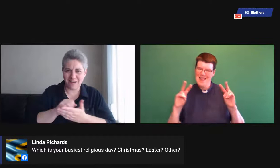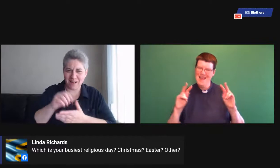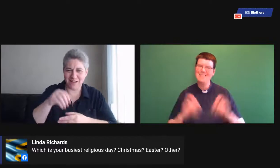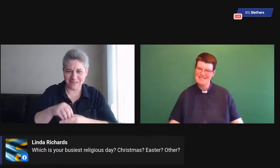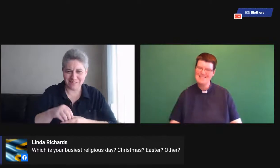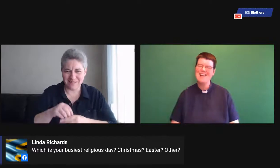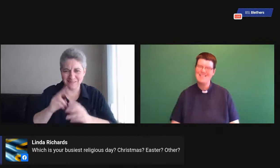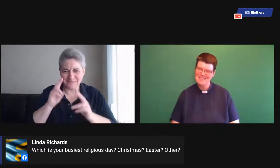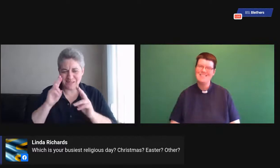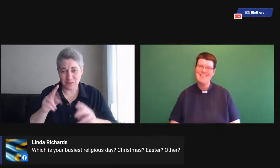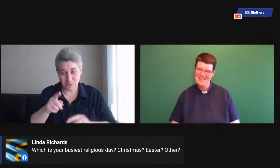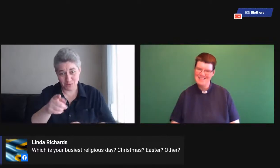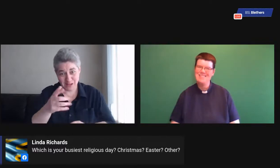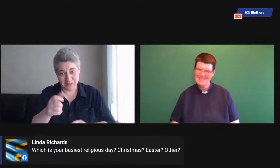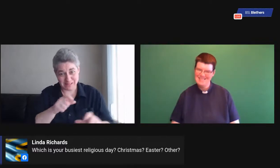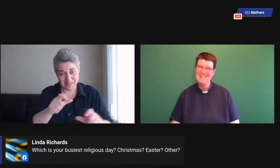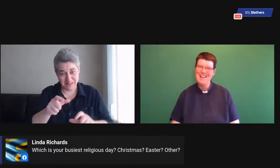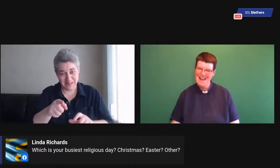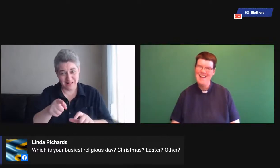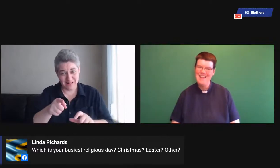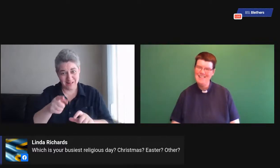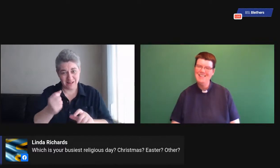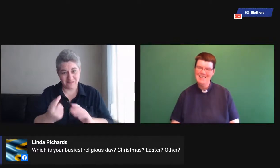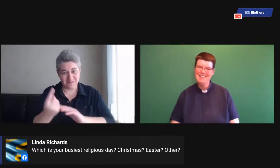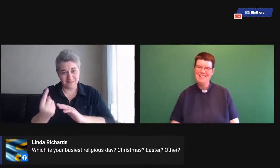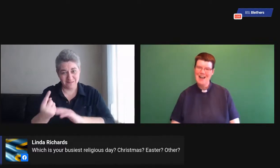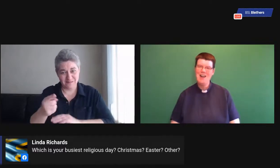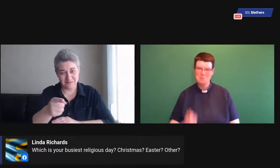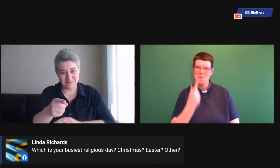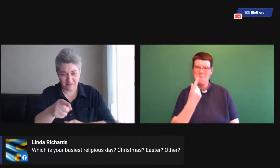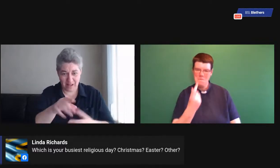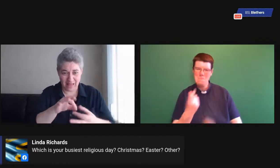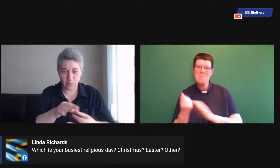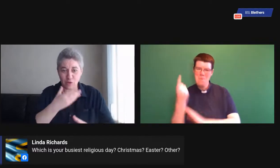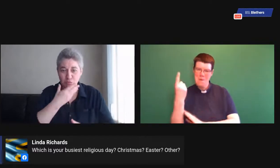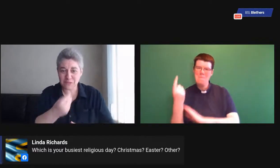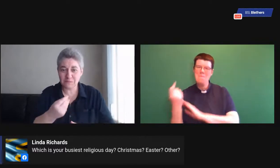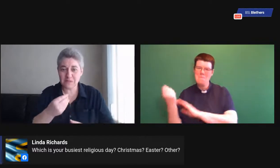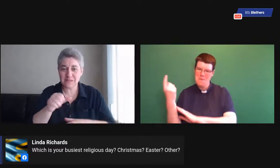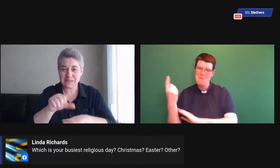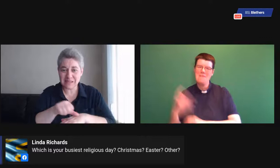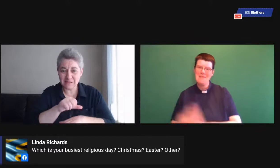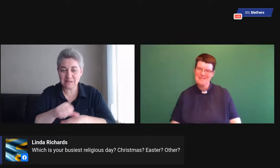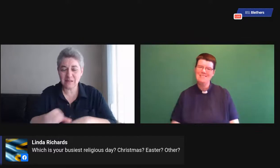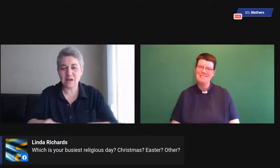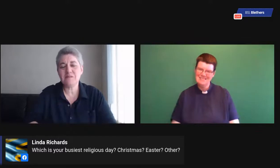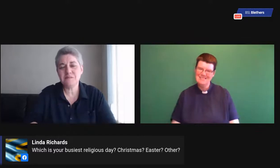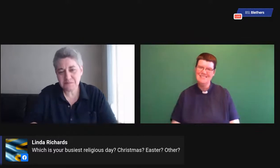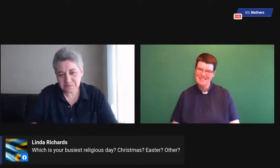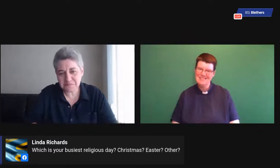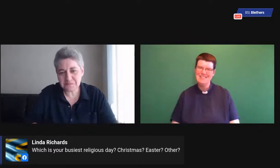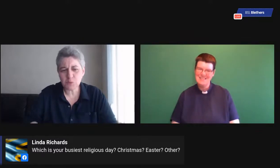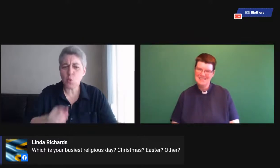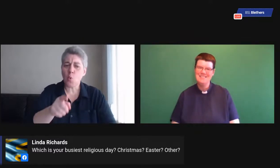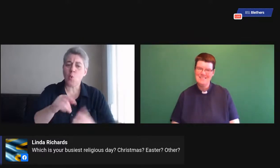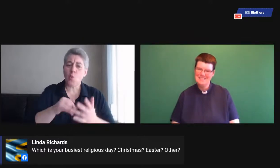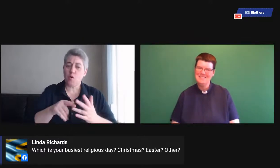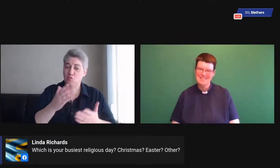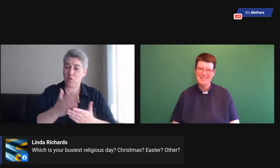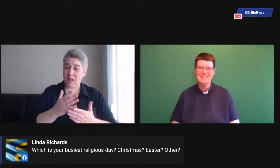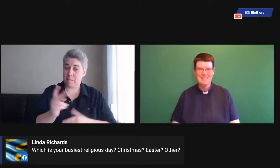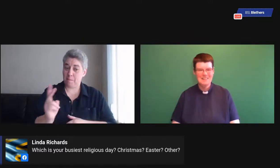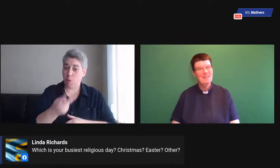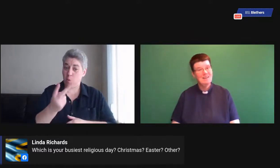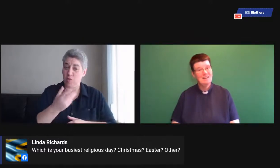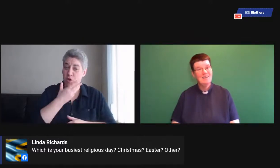lovely and it was great. Yes, because it's just so visual. Yeah, so you have the same setup. Oh, fantastic. Yeah. Oh,